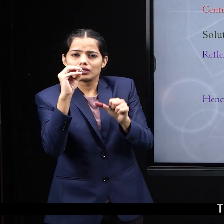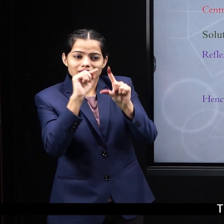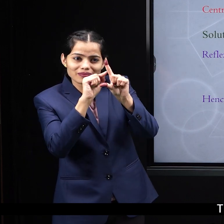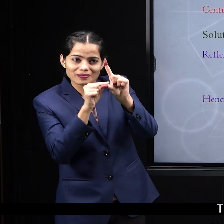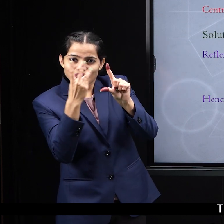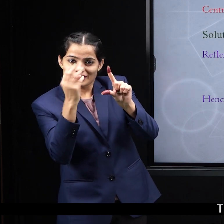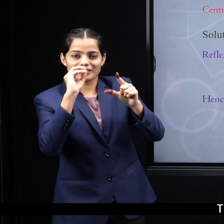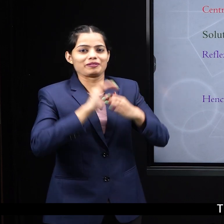degree.